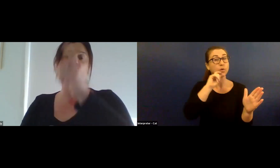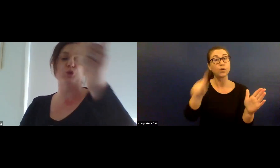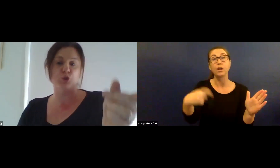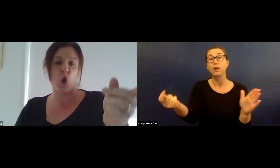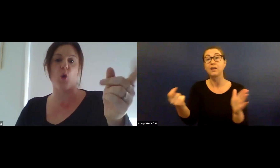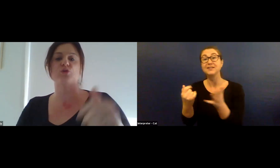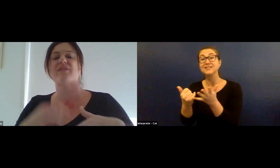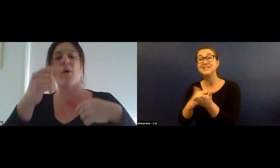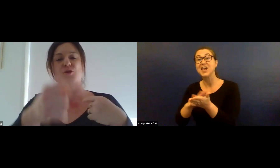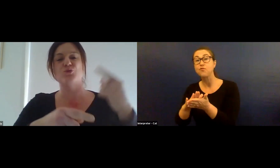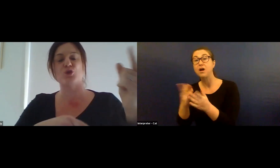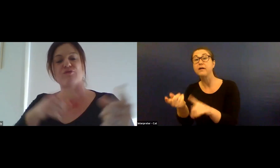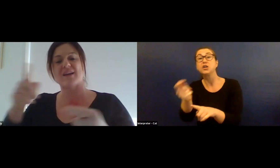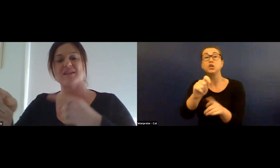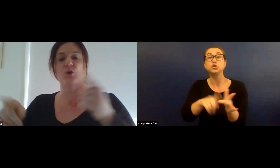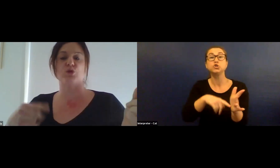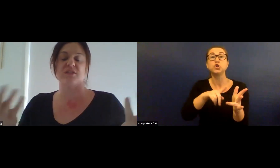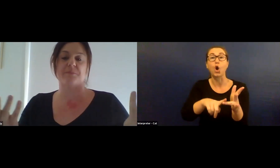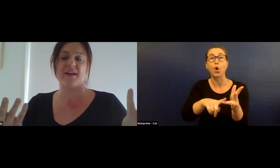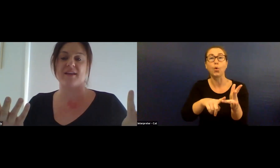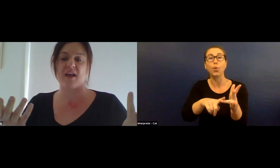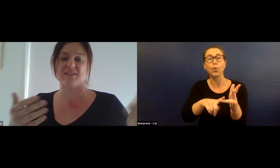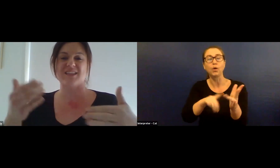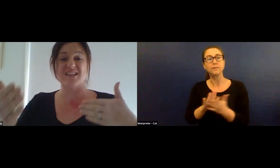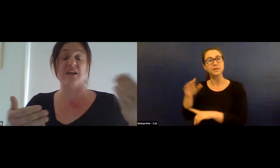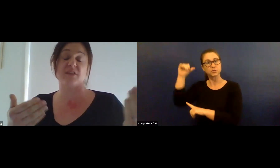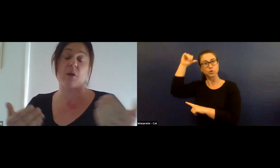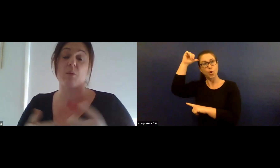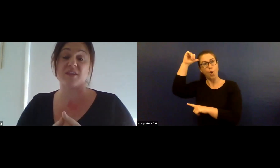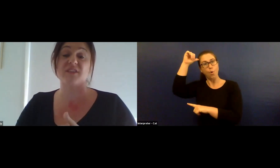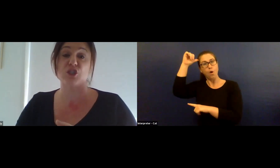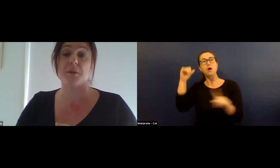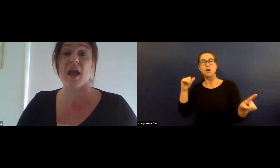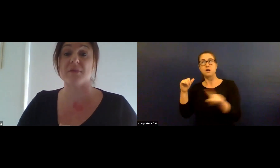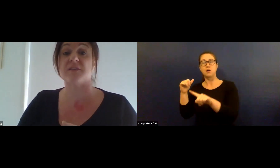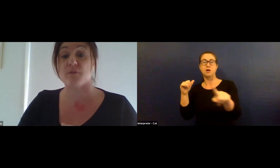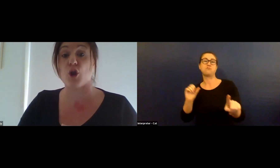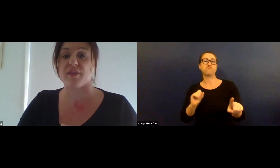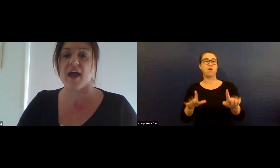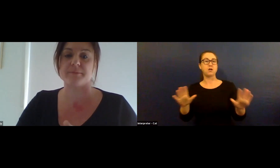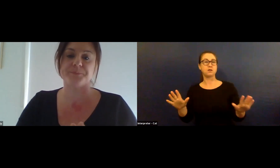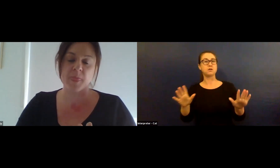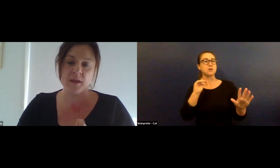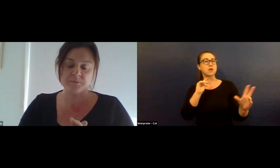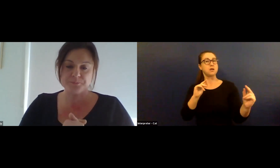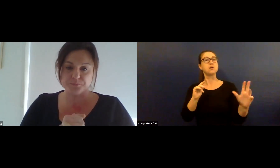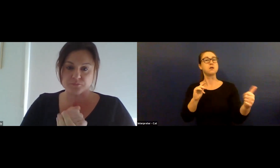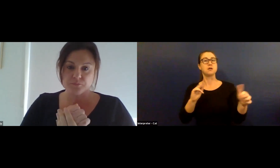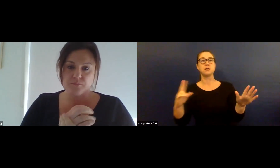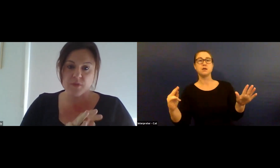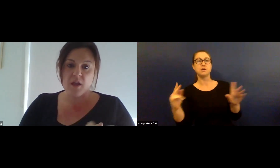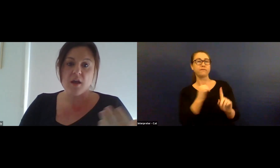and then I'll go to Joe. So that way you're directing who's going to speak next, and it's easier for someone with a vision impairment to follow that.